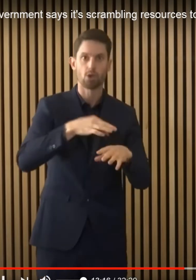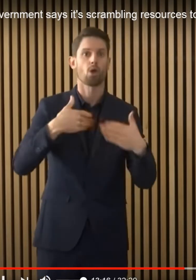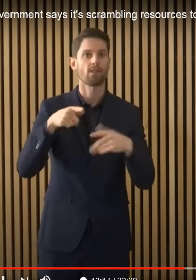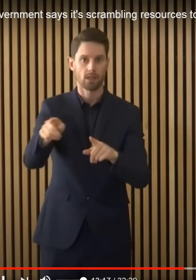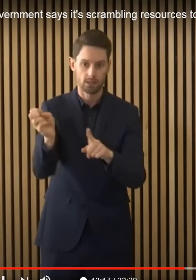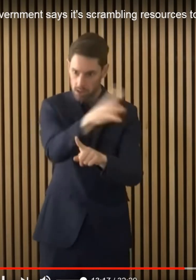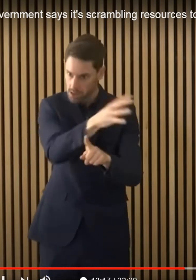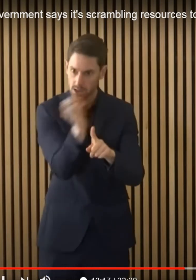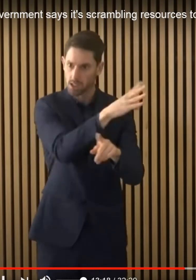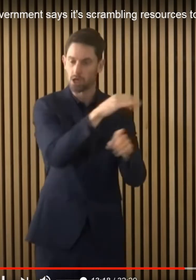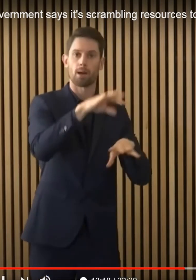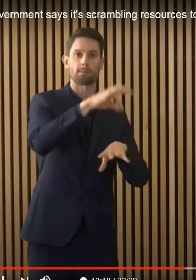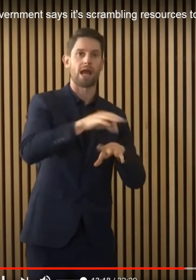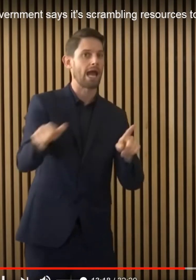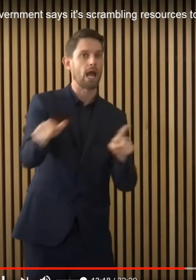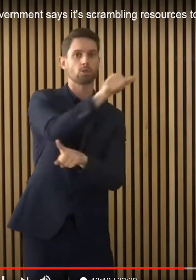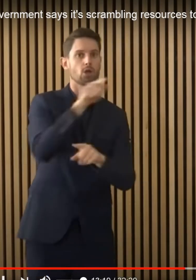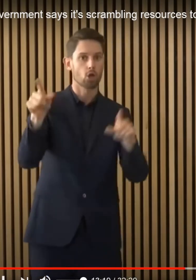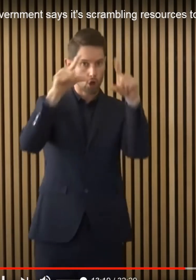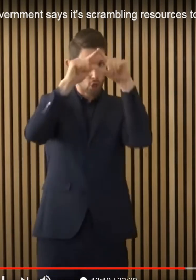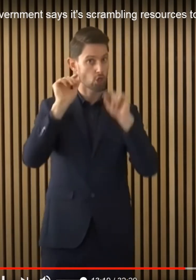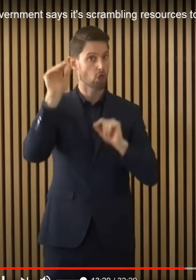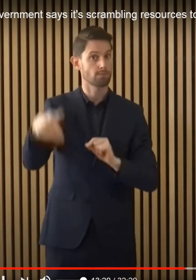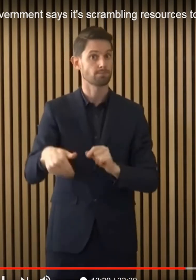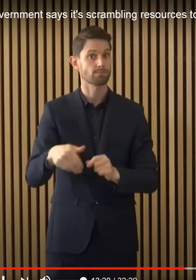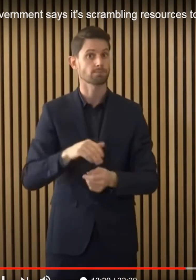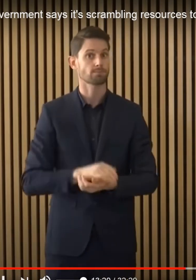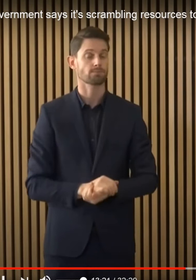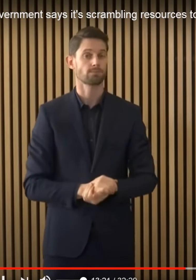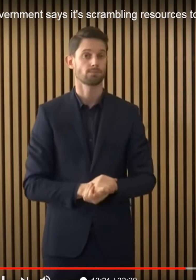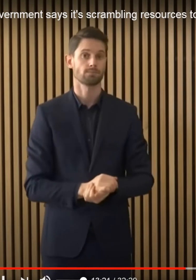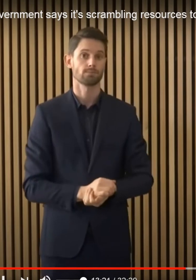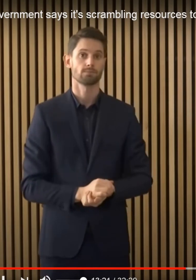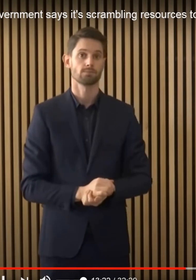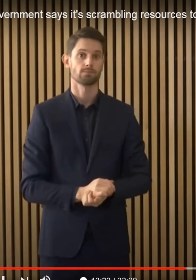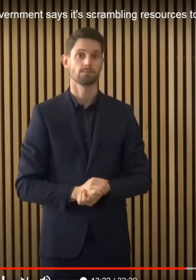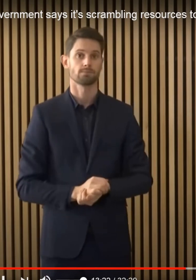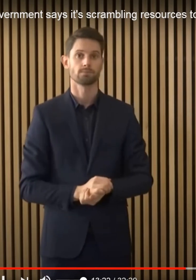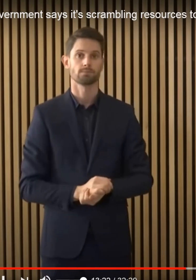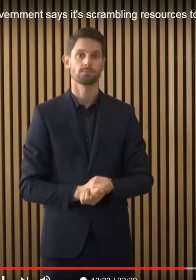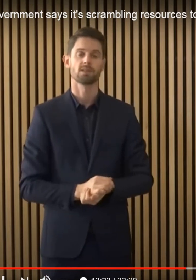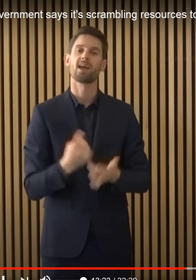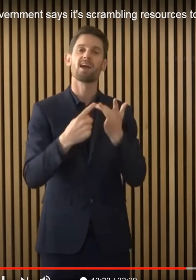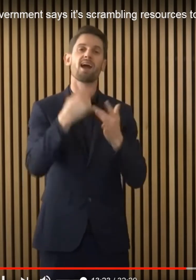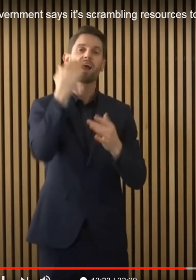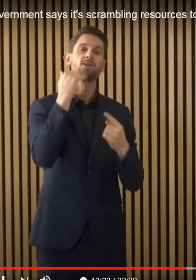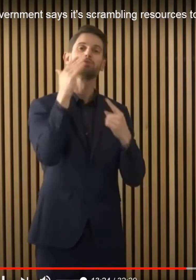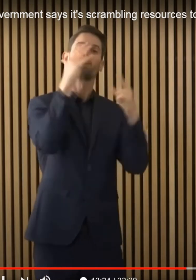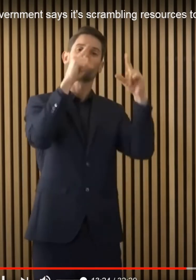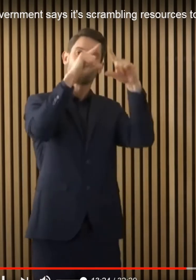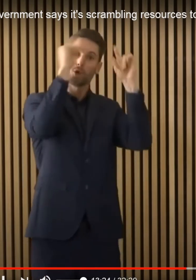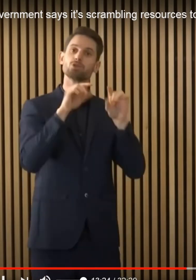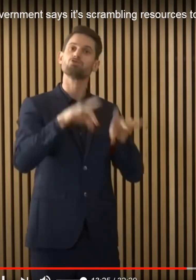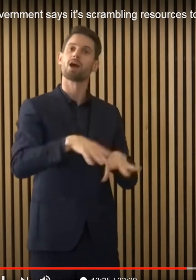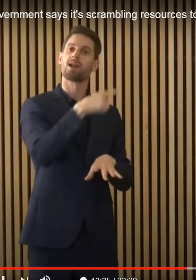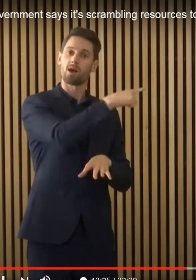hospitals. Those 4, and I'll let Alison speak about the detail of that, but everybody, I can